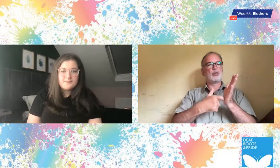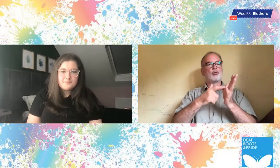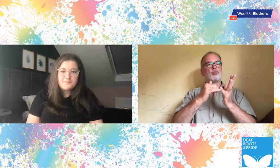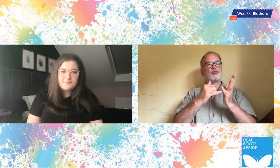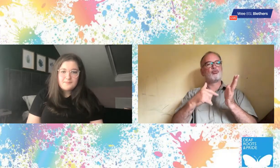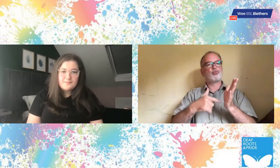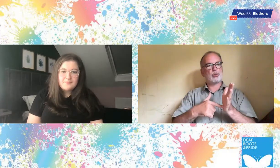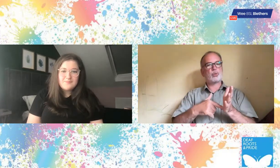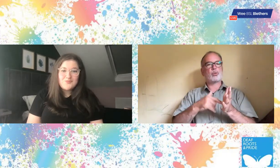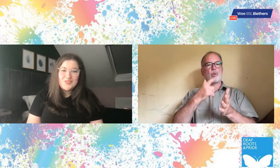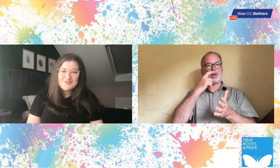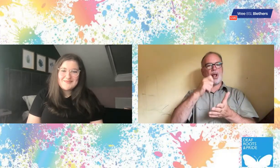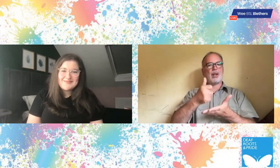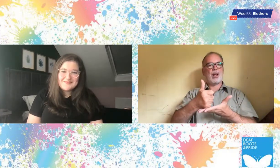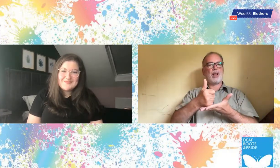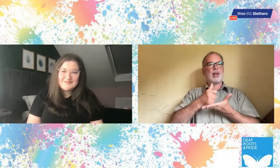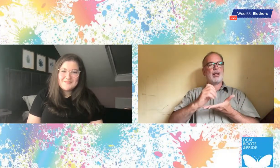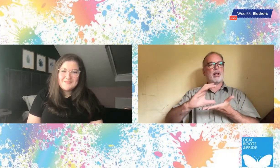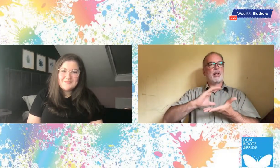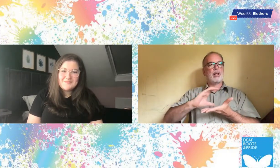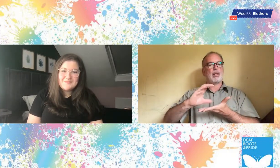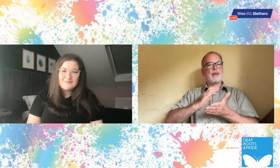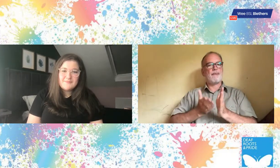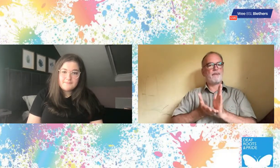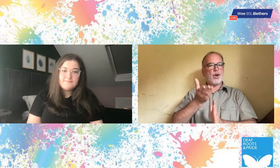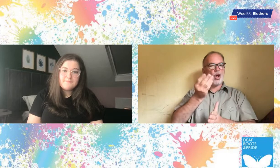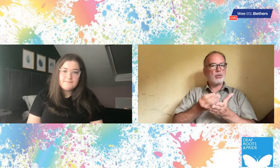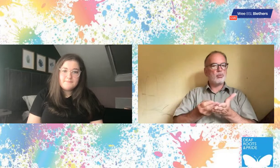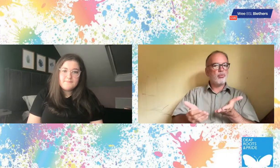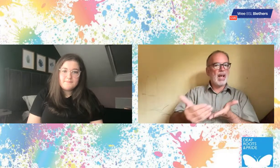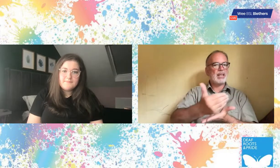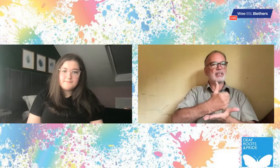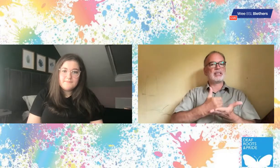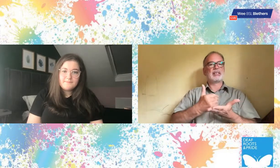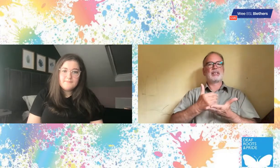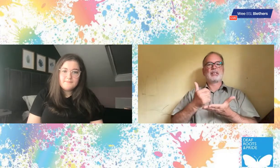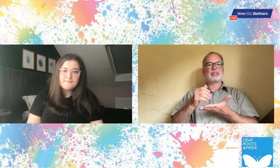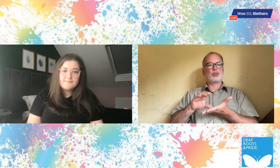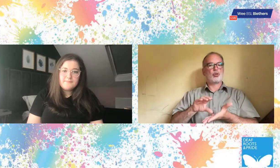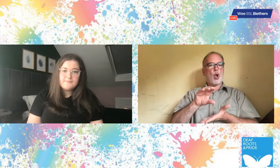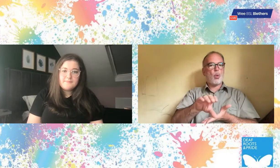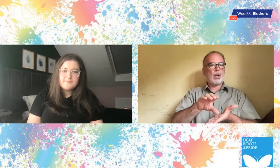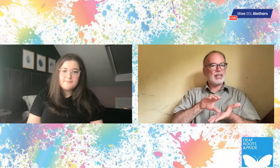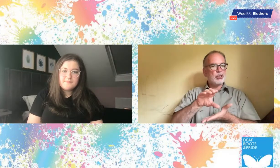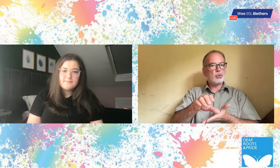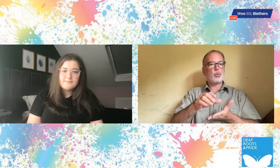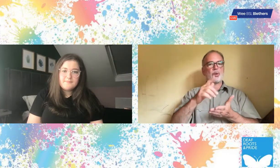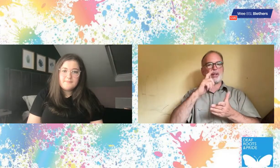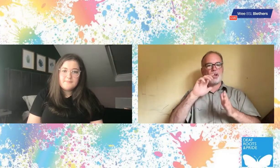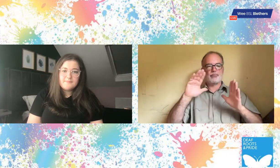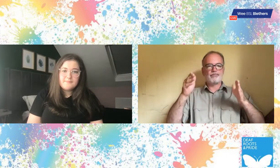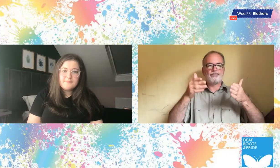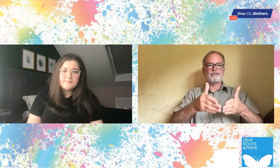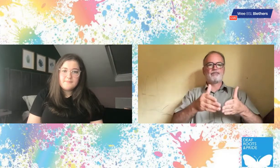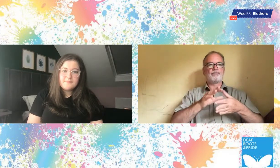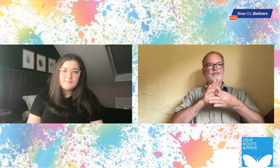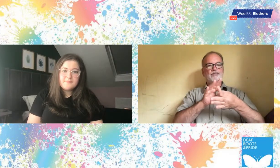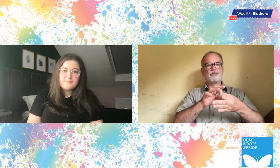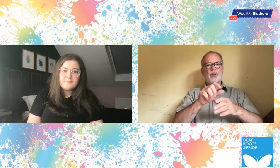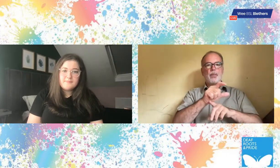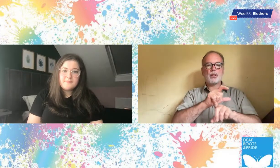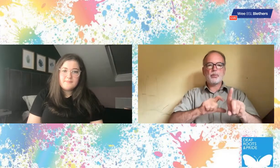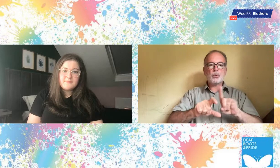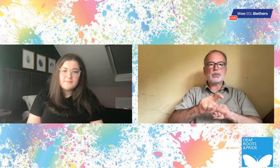So we became the Galloway Wildlife Conservation Trust. And that Ah, helped us to raise funds in order